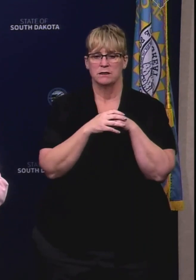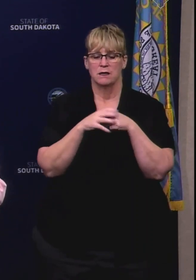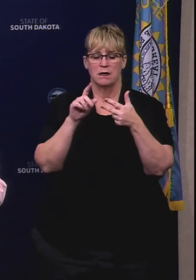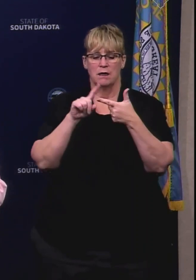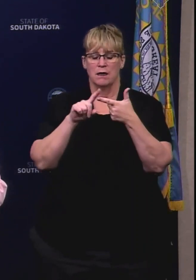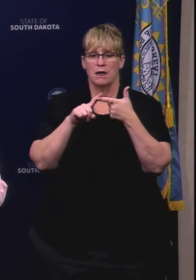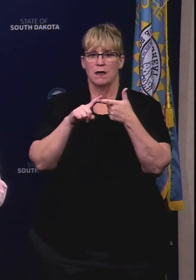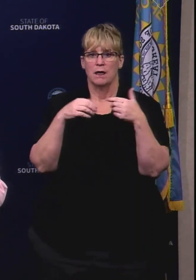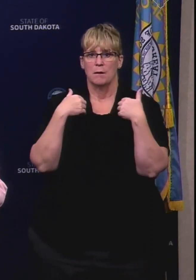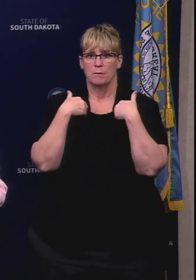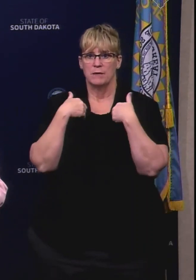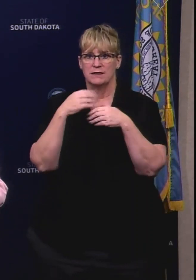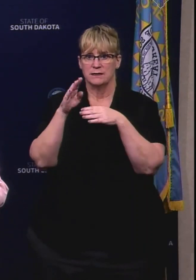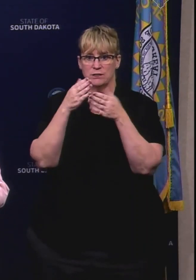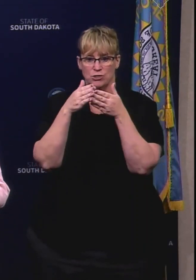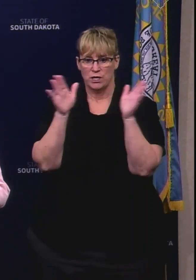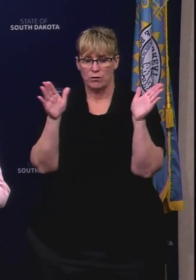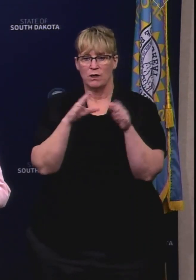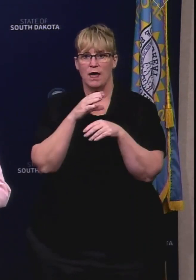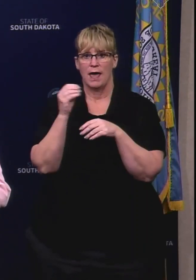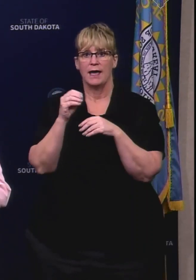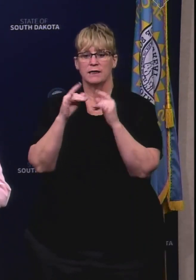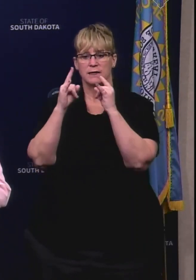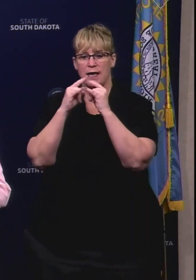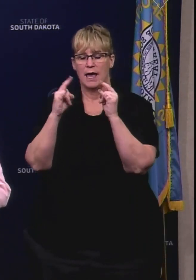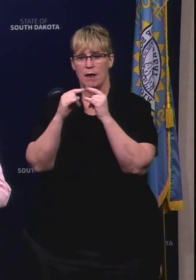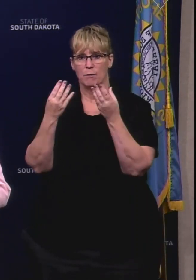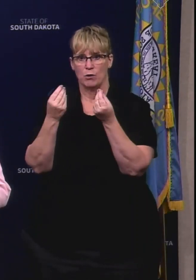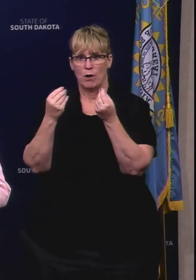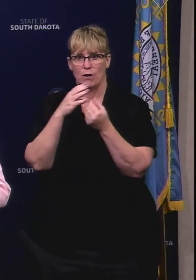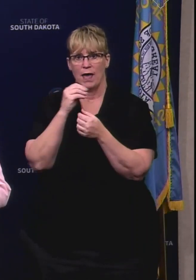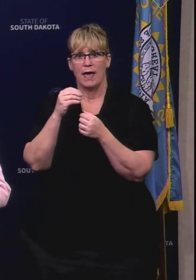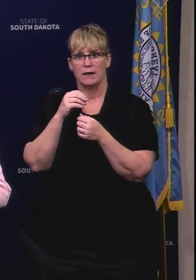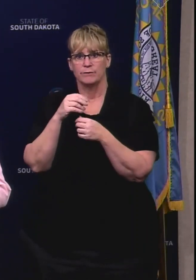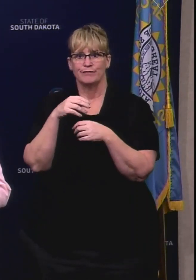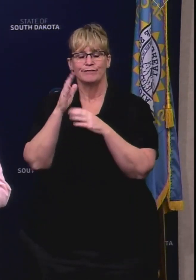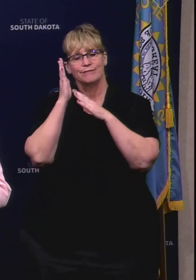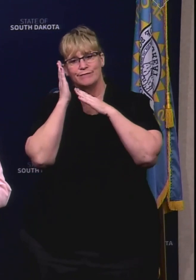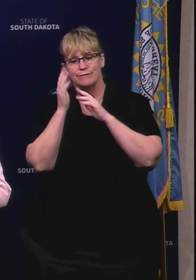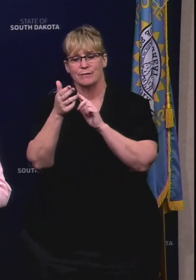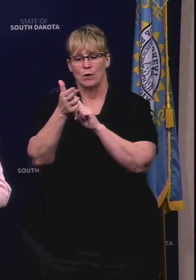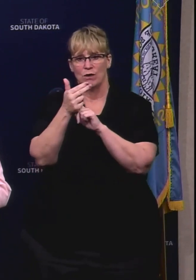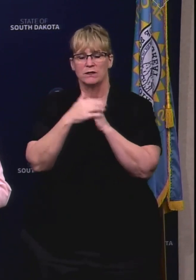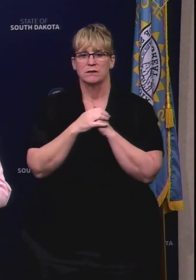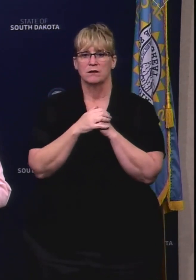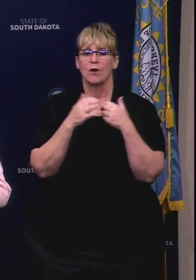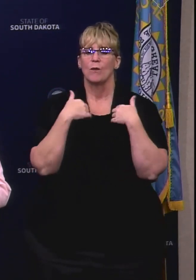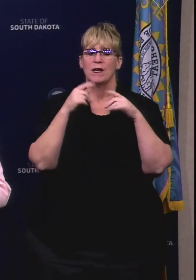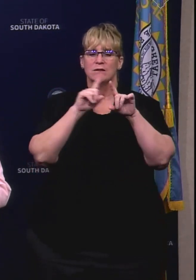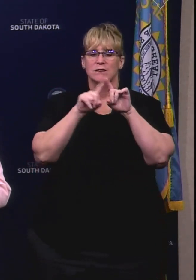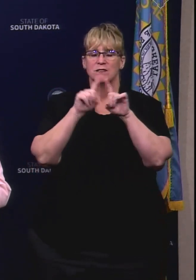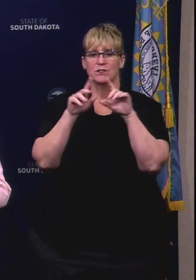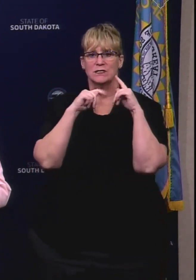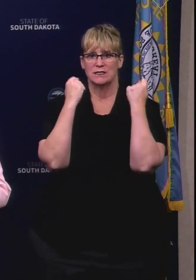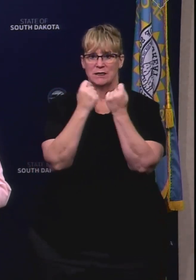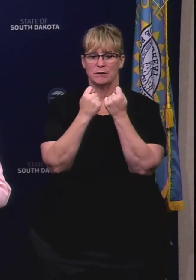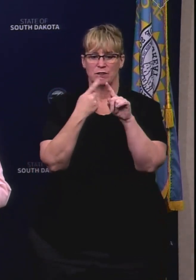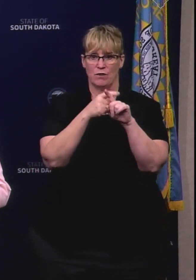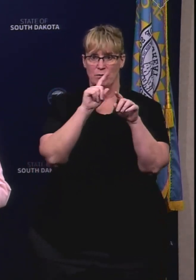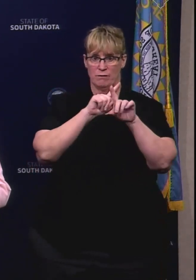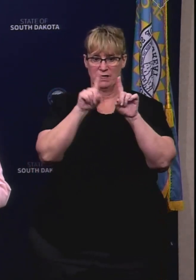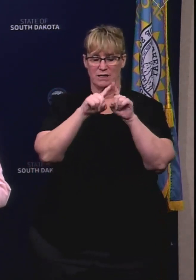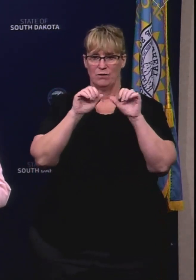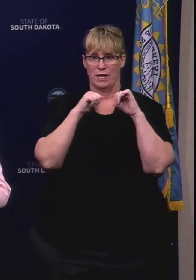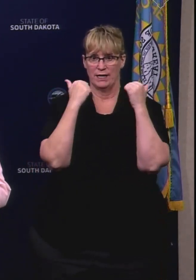general, and then food services, lodging, and campgrounds. The way we're organized is we have teams of people from different agencies available in